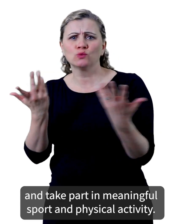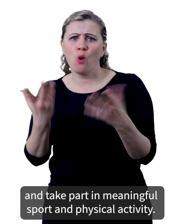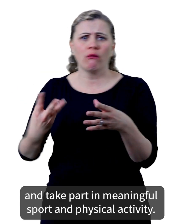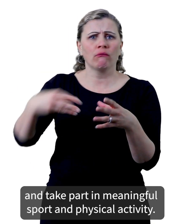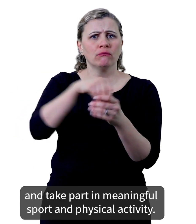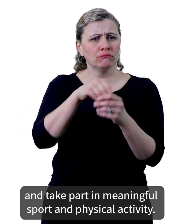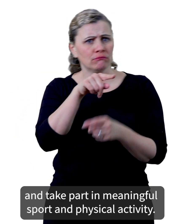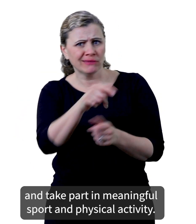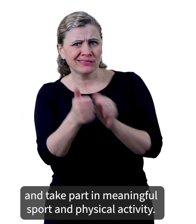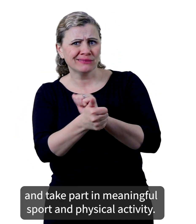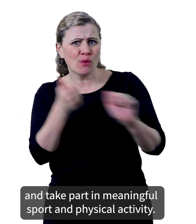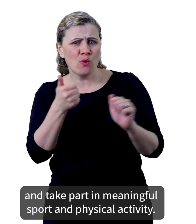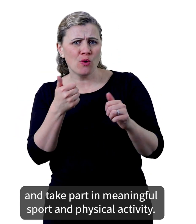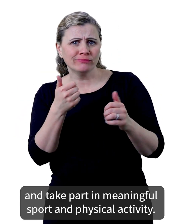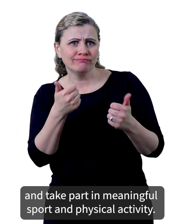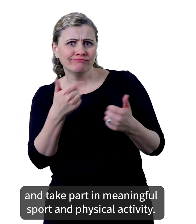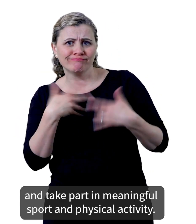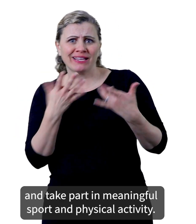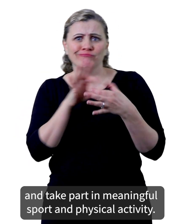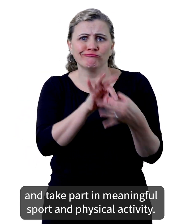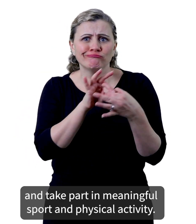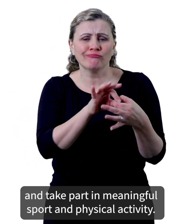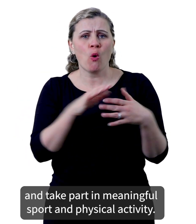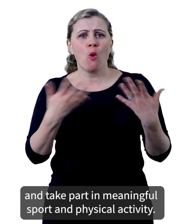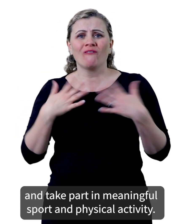and take part in meaningful sport and physical activity.